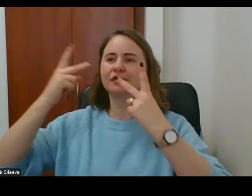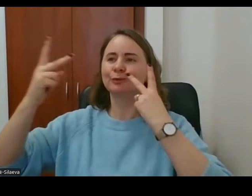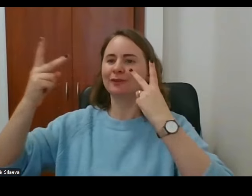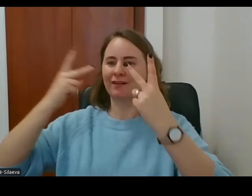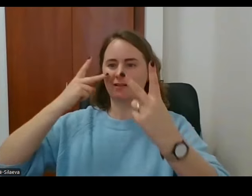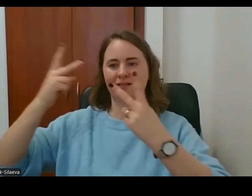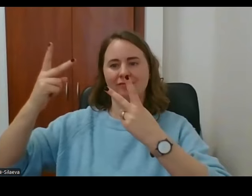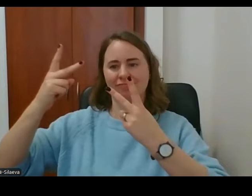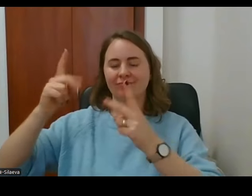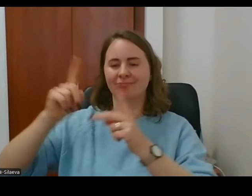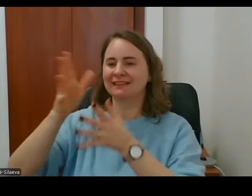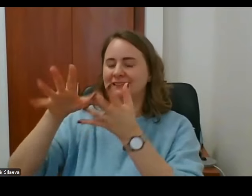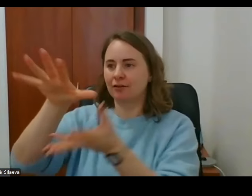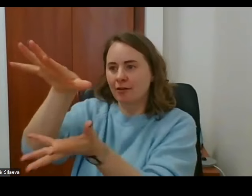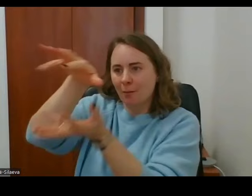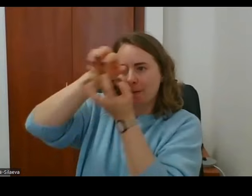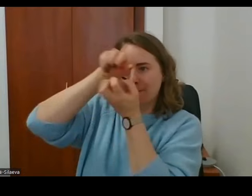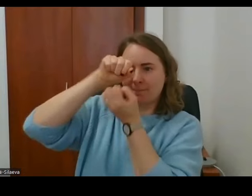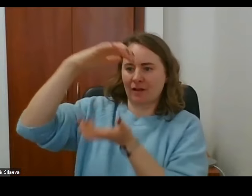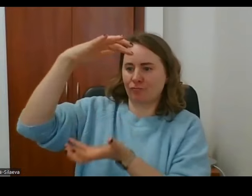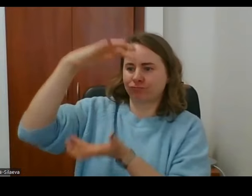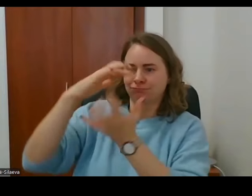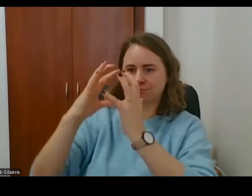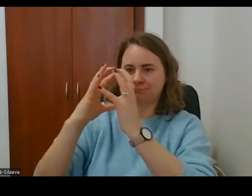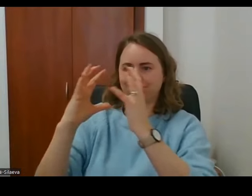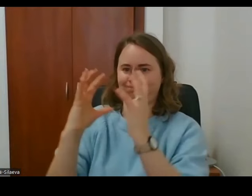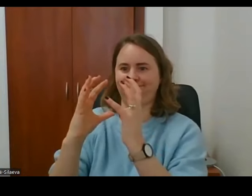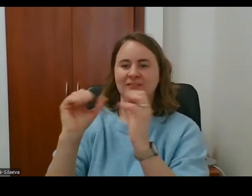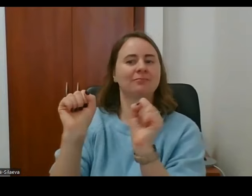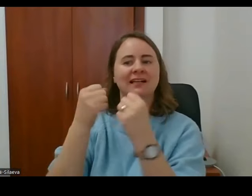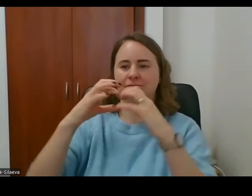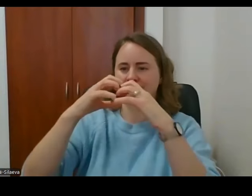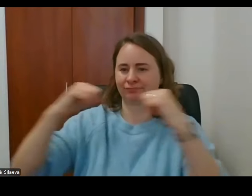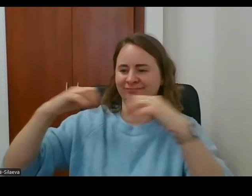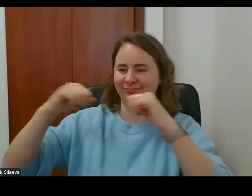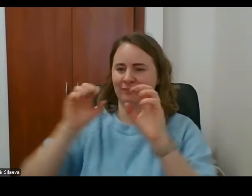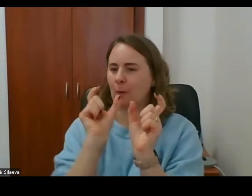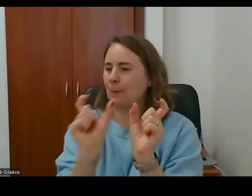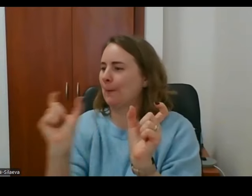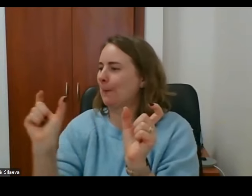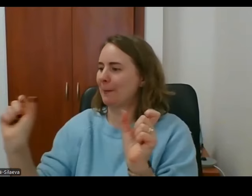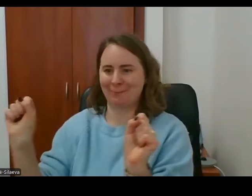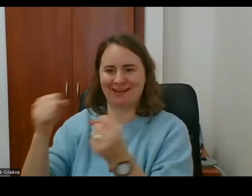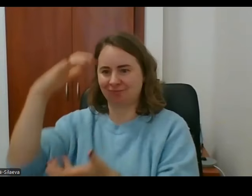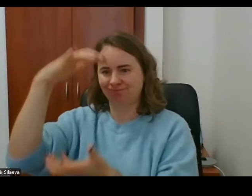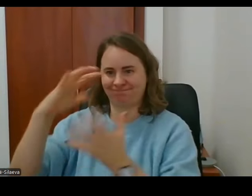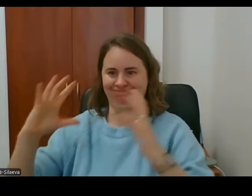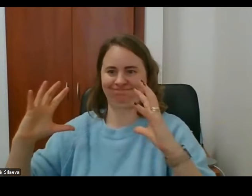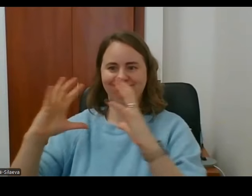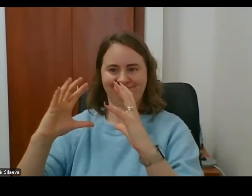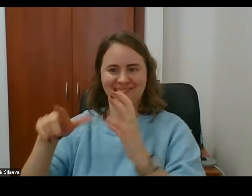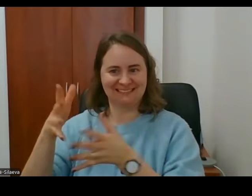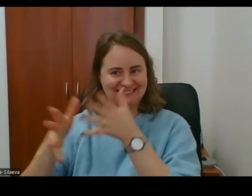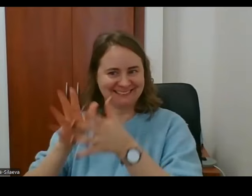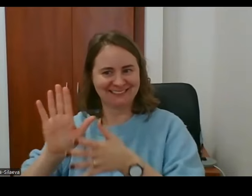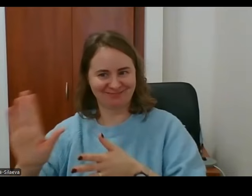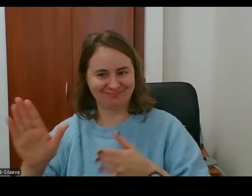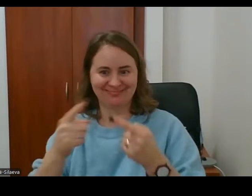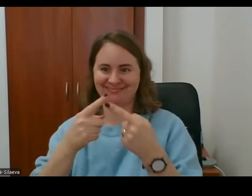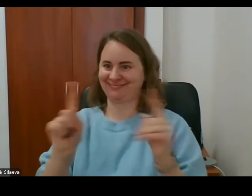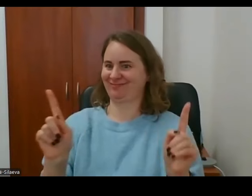is auditory, linear, and arbitrary, while sign language is visual, multi-layered,